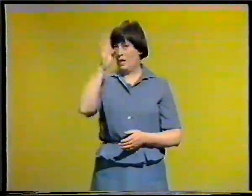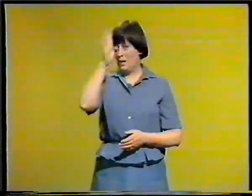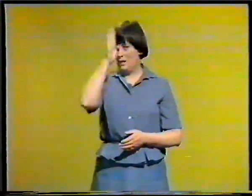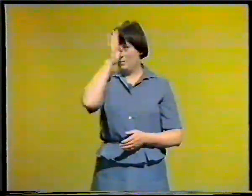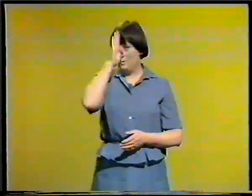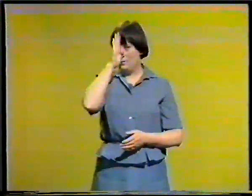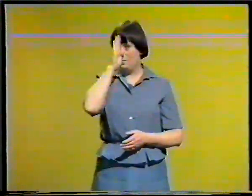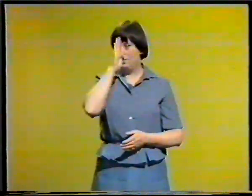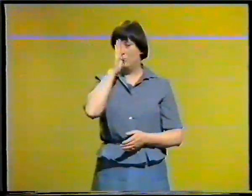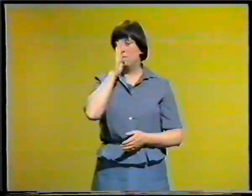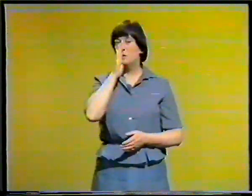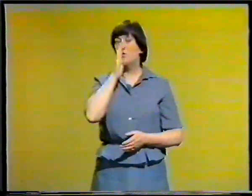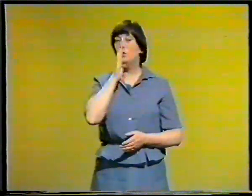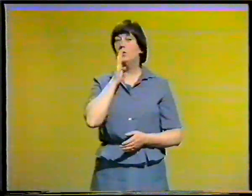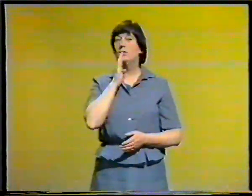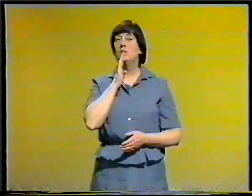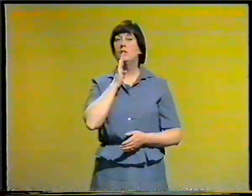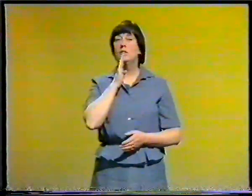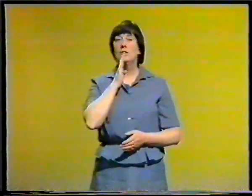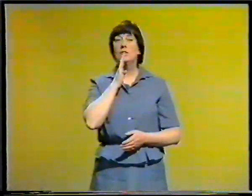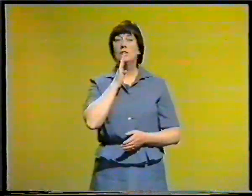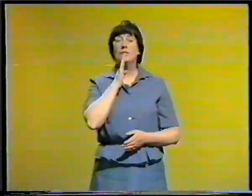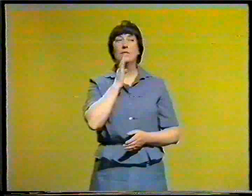Sad, miserable.